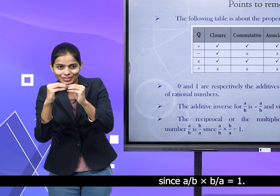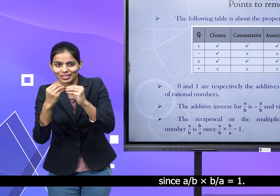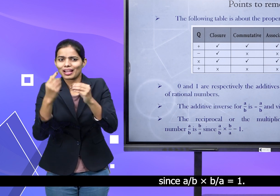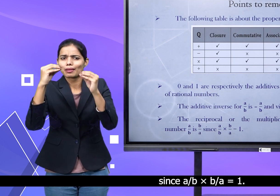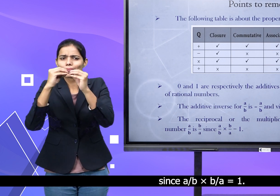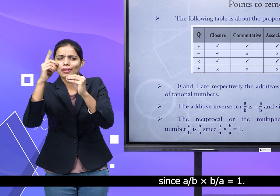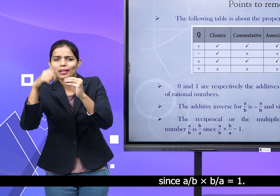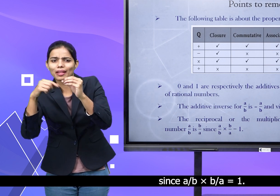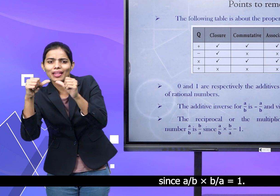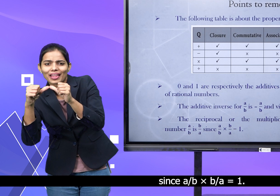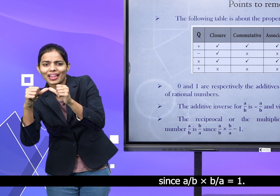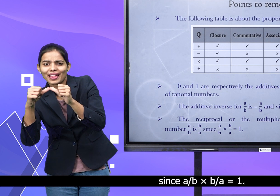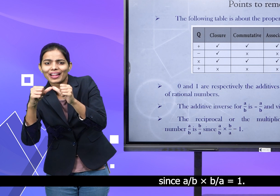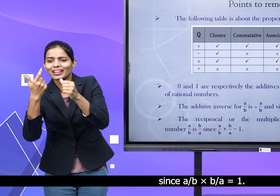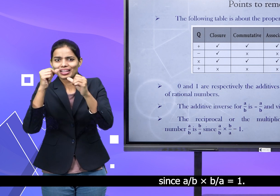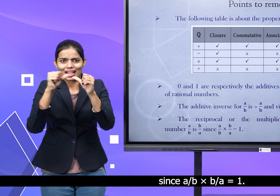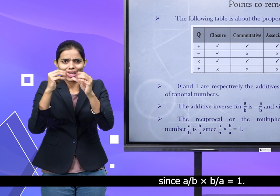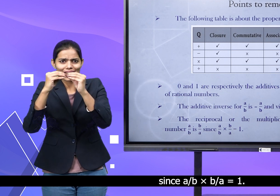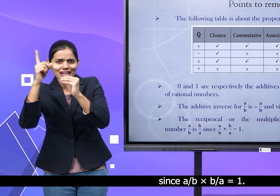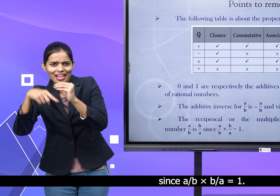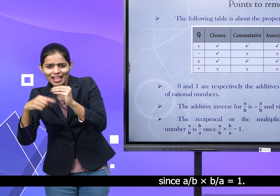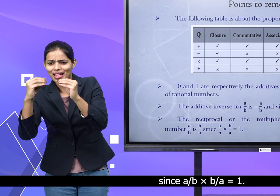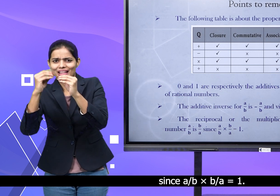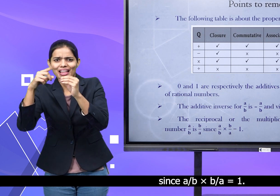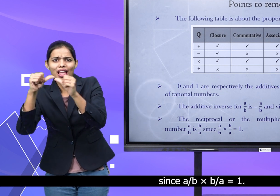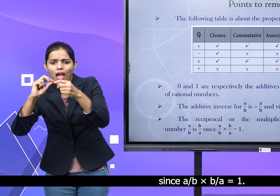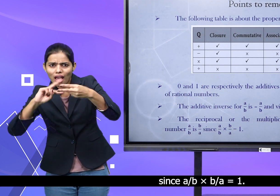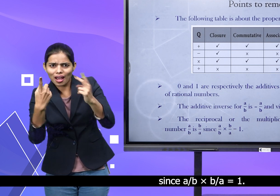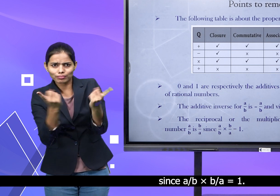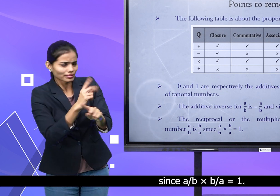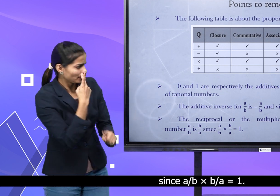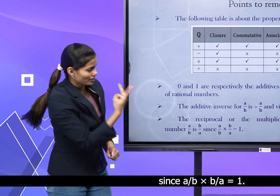since A by B into B by A is equal to 1.